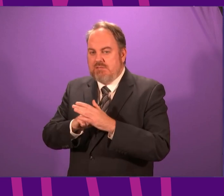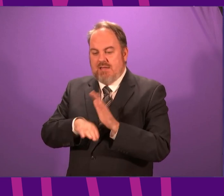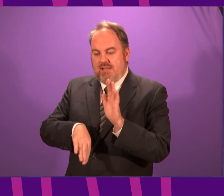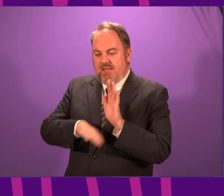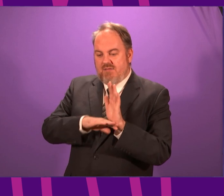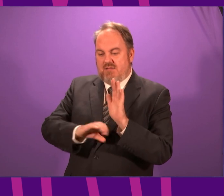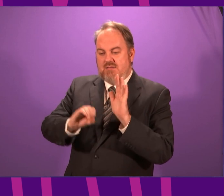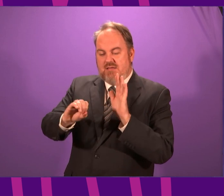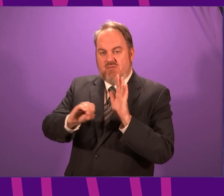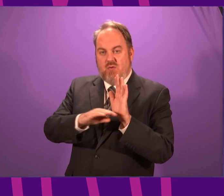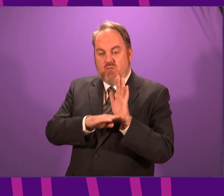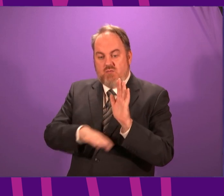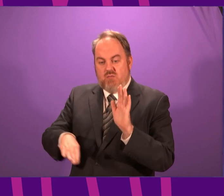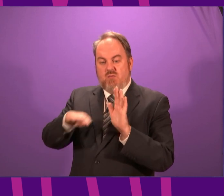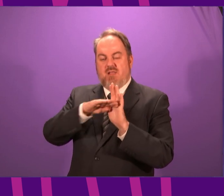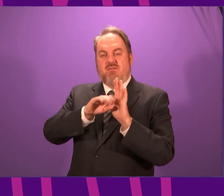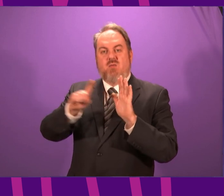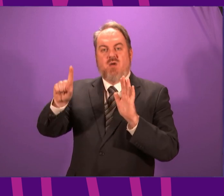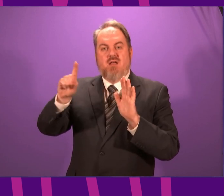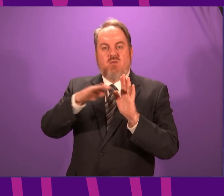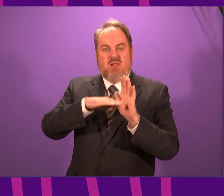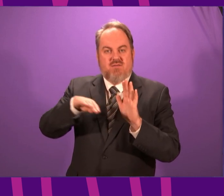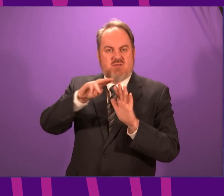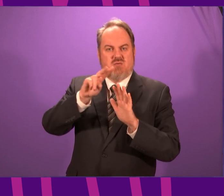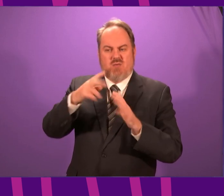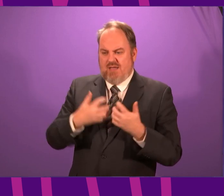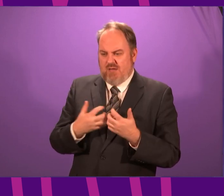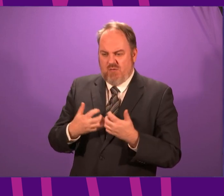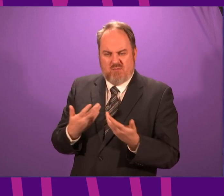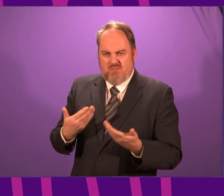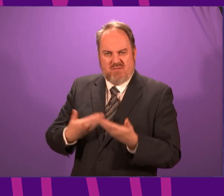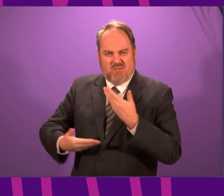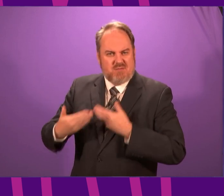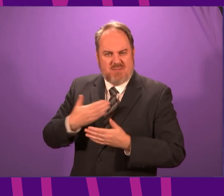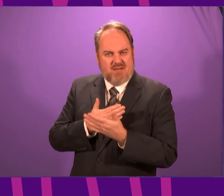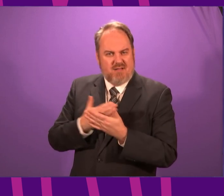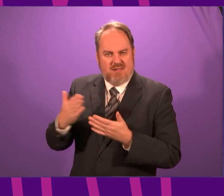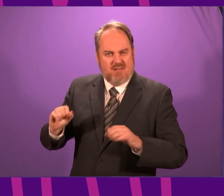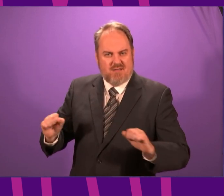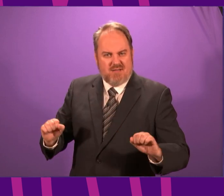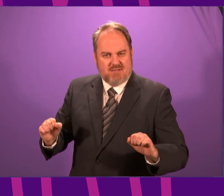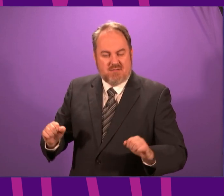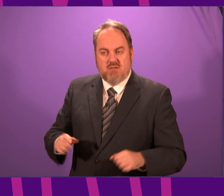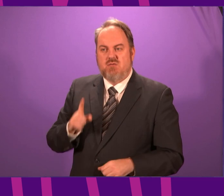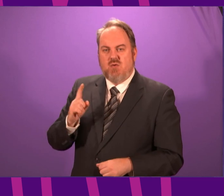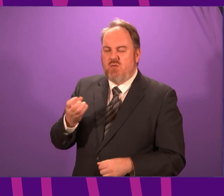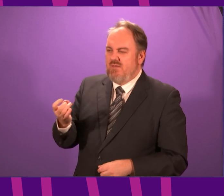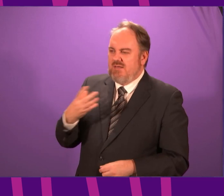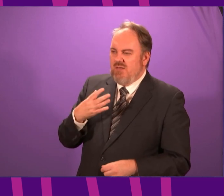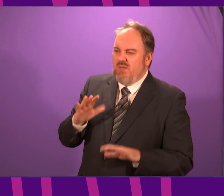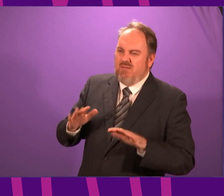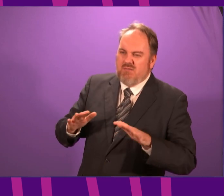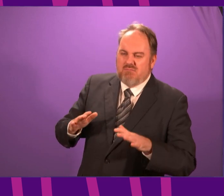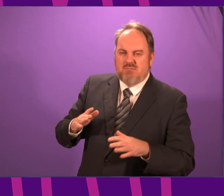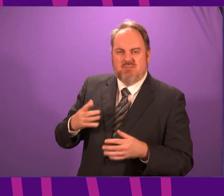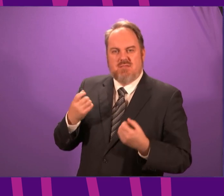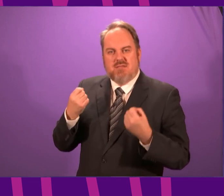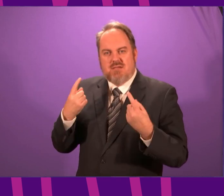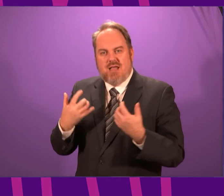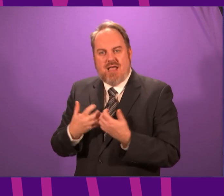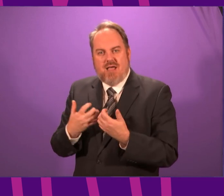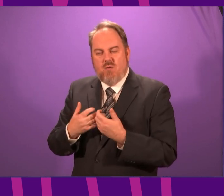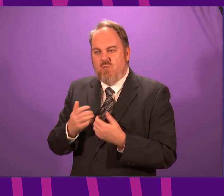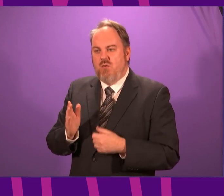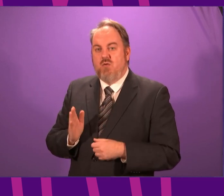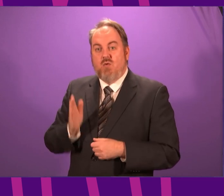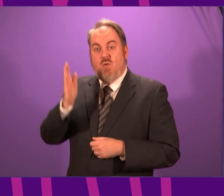said in answer to someone that is clear, and it's not clear to me so far of what I have read. So you've said, given an indicative view about where North and